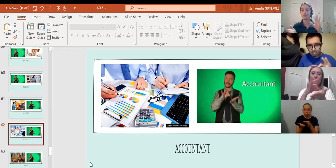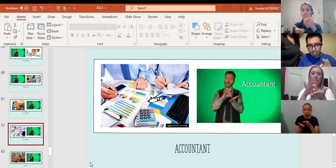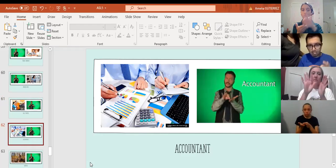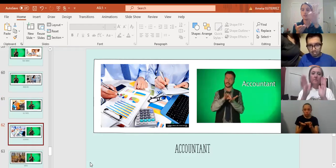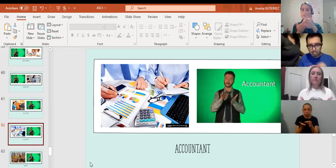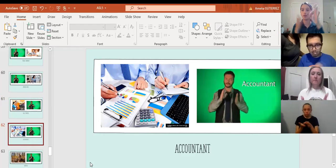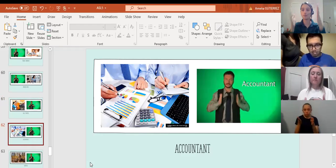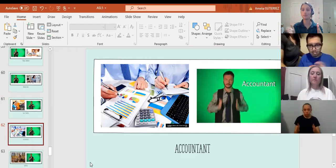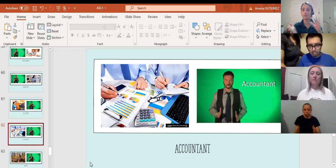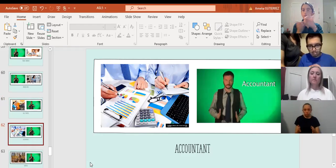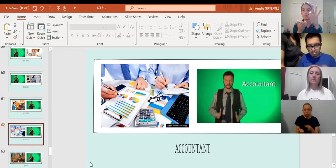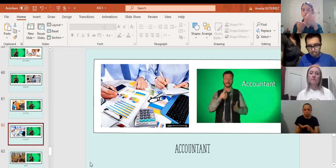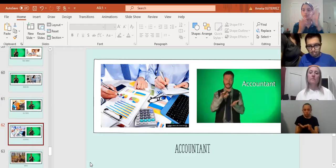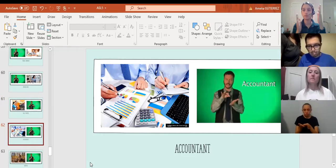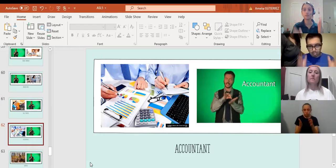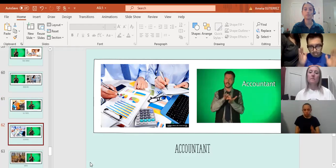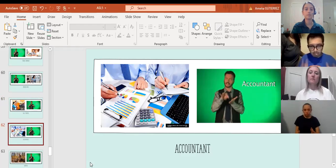Accountant, accountant.